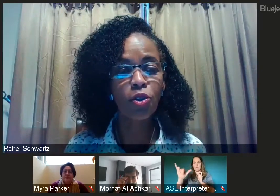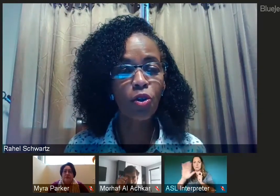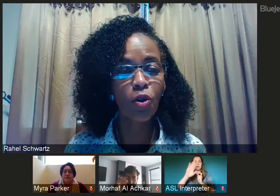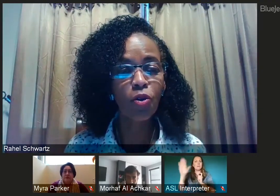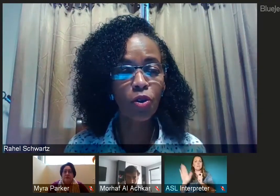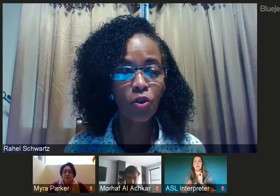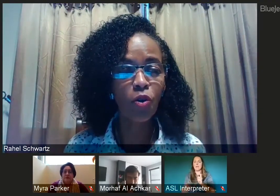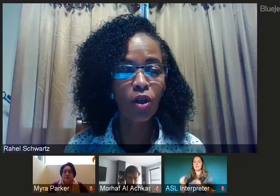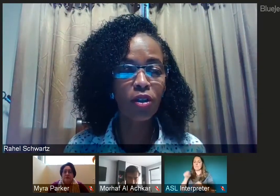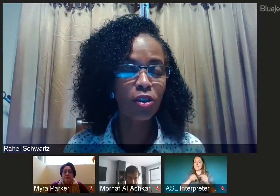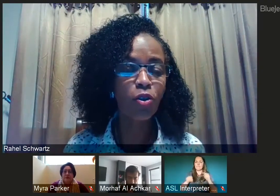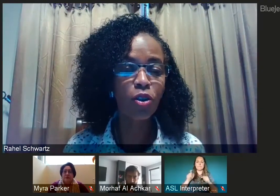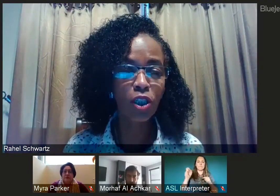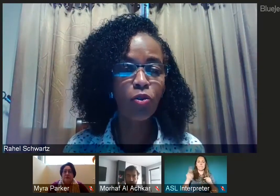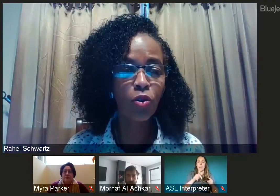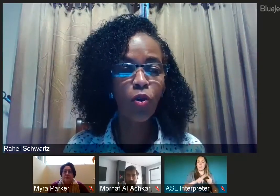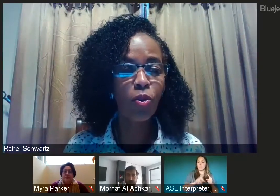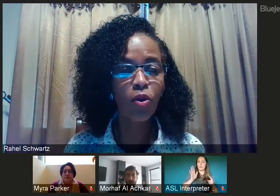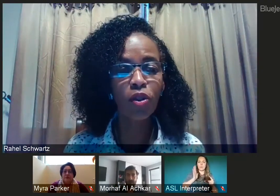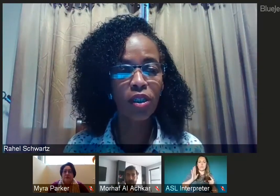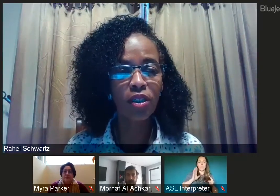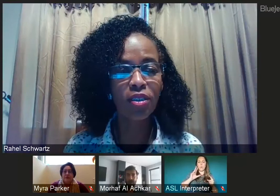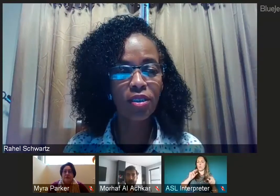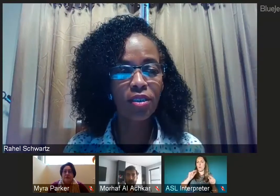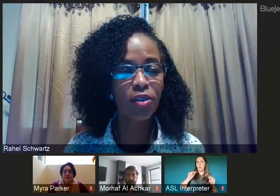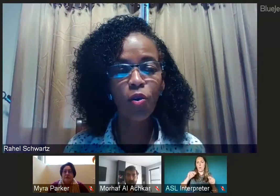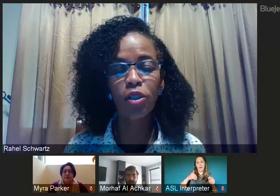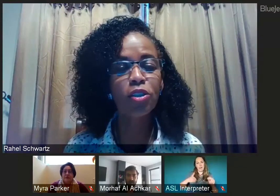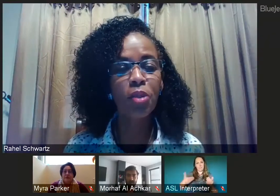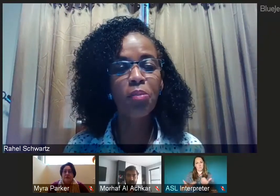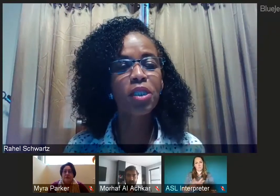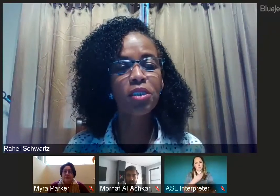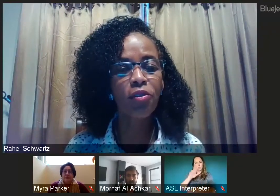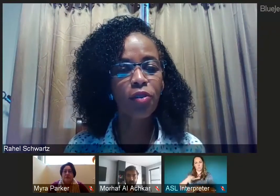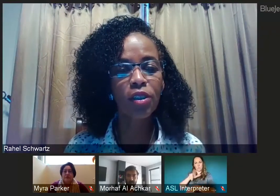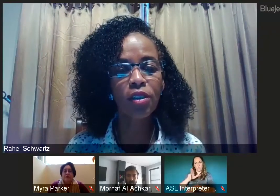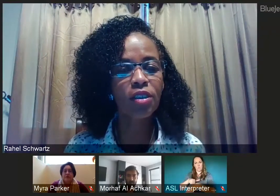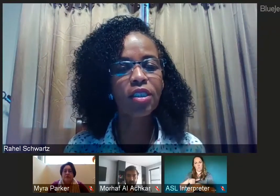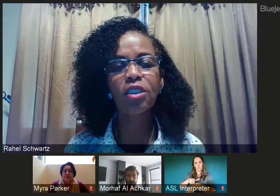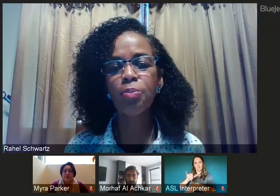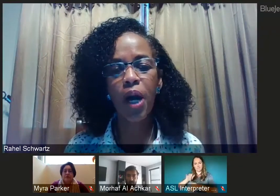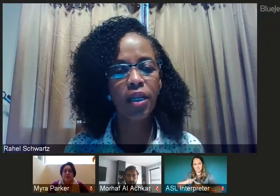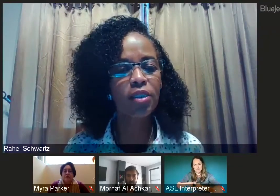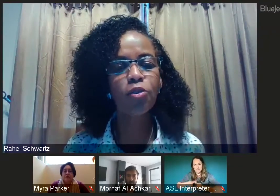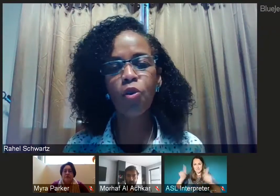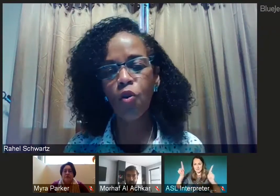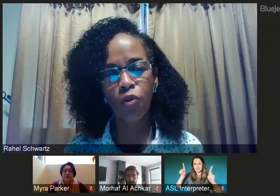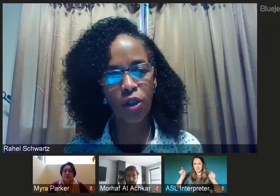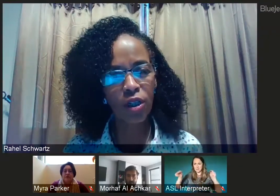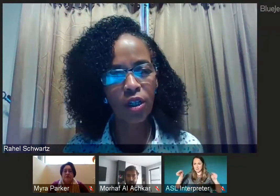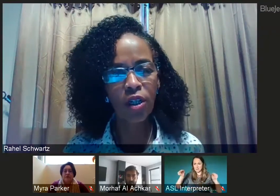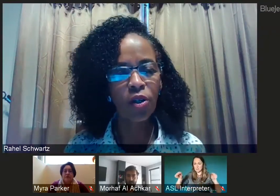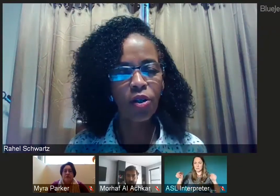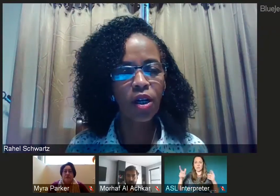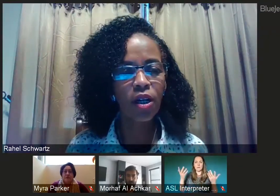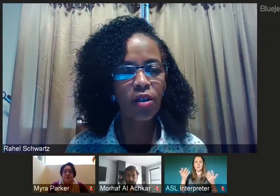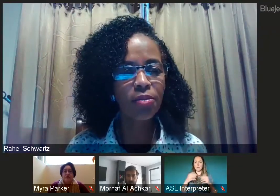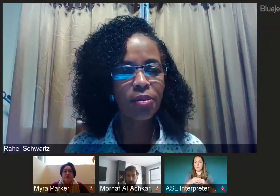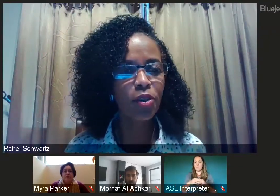Your new normal is going to be much different, despite you're over,